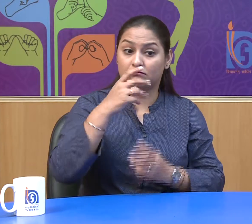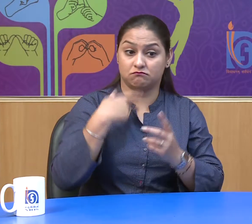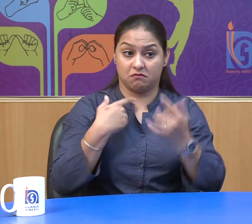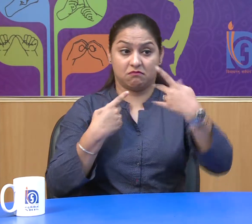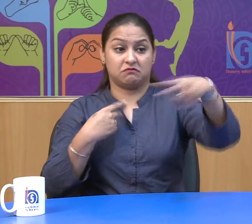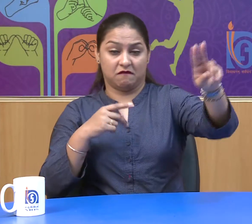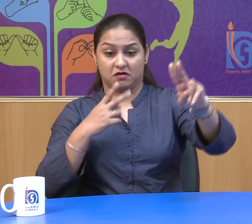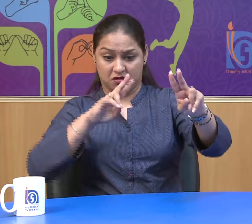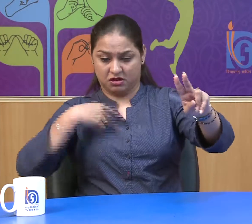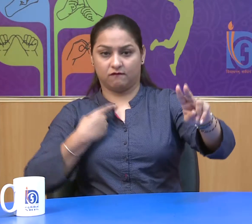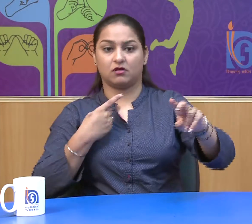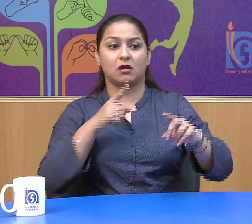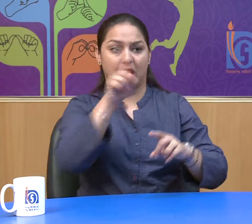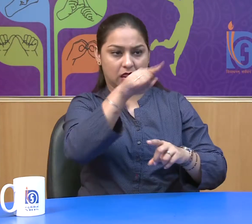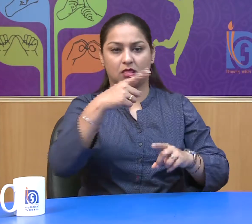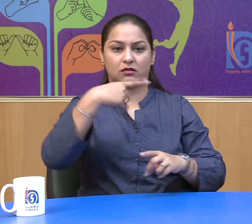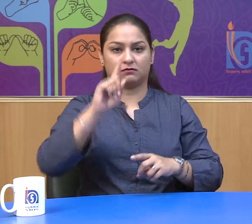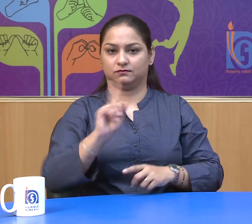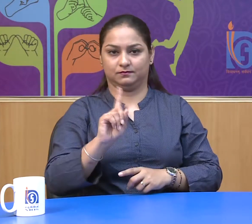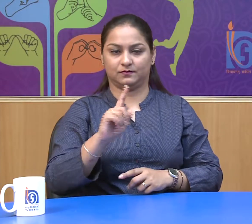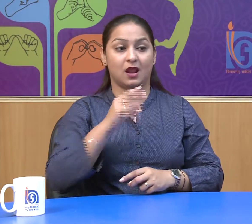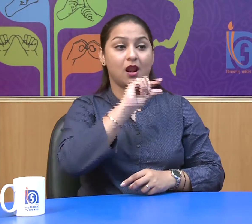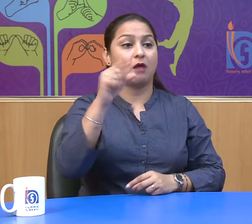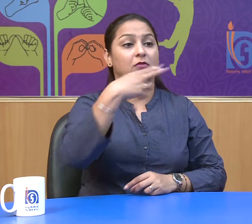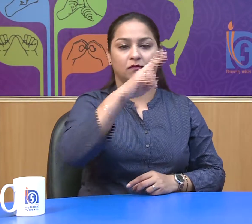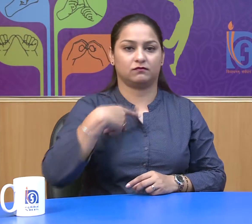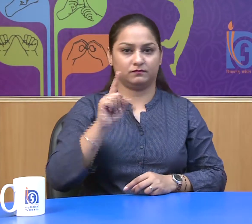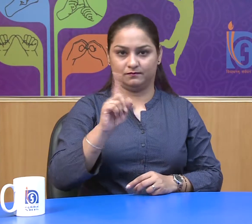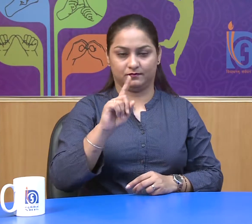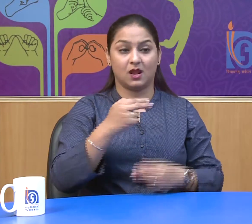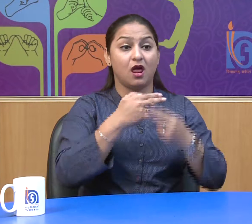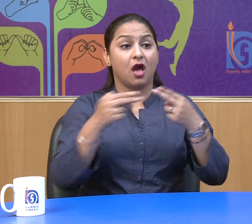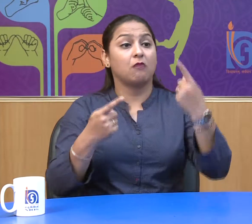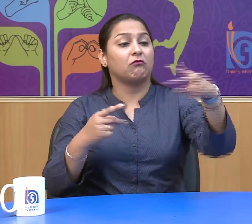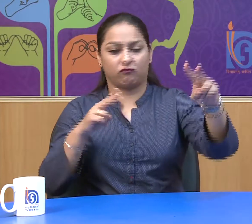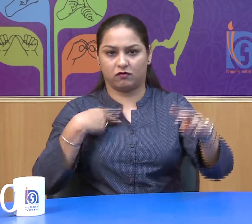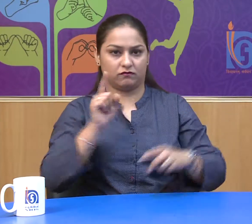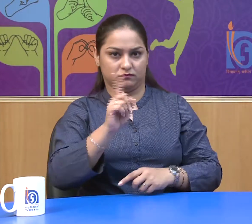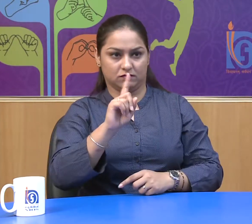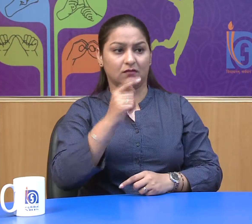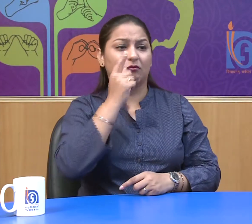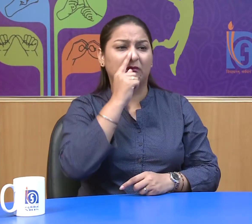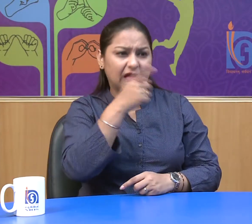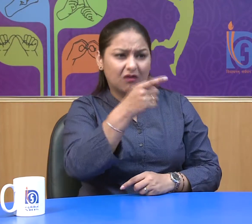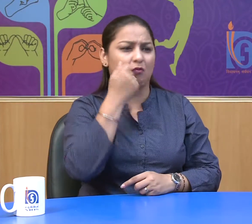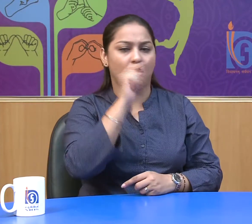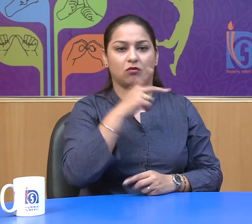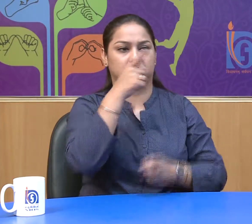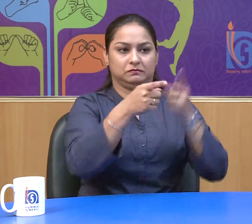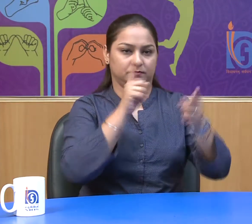against anyone on the basis of caste or gender. Its second important